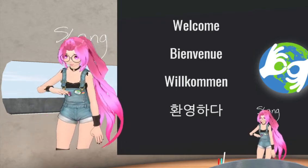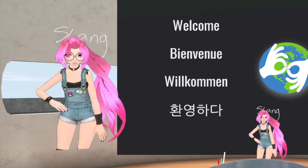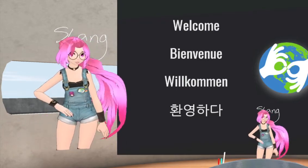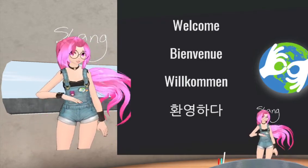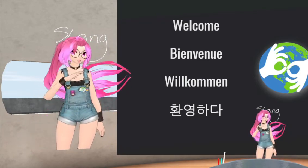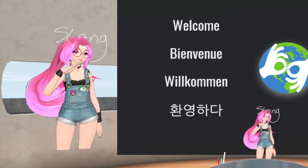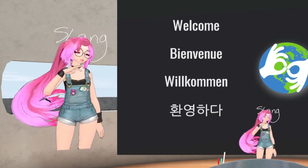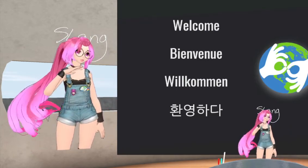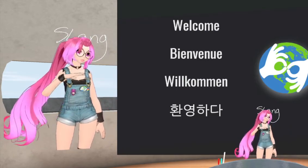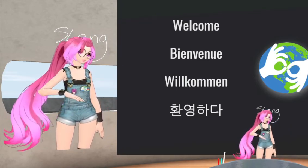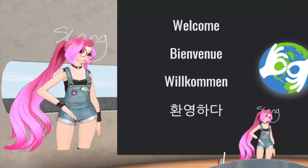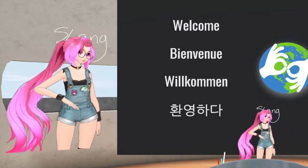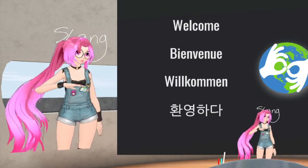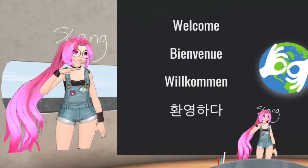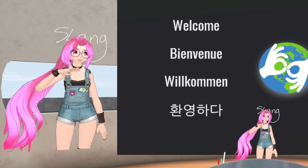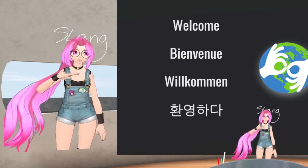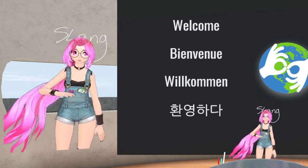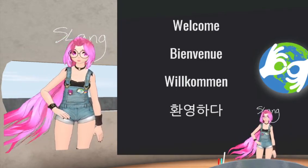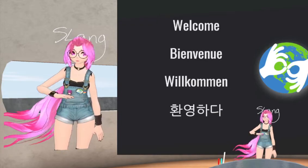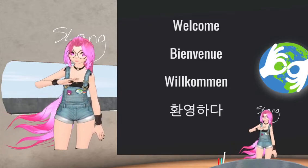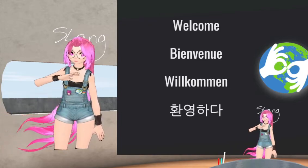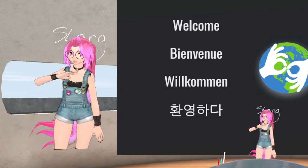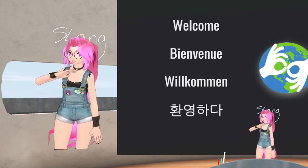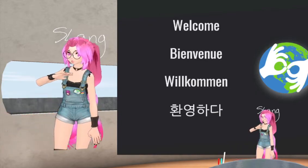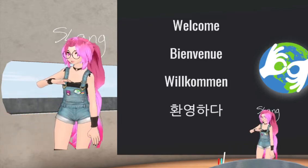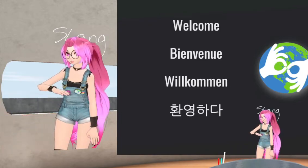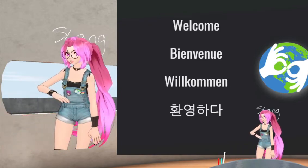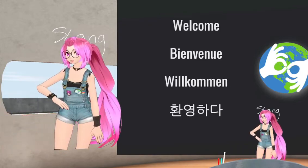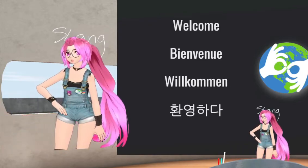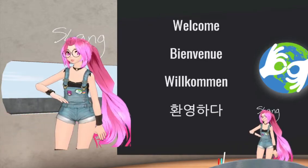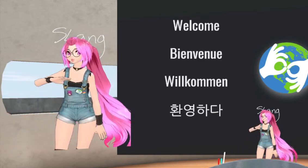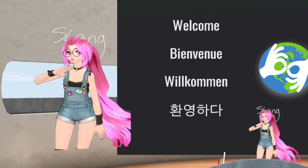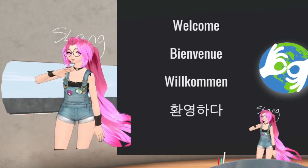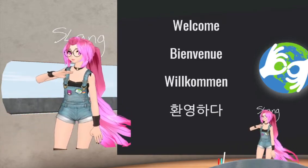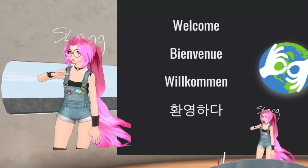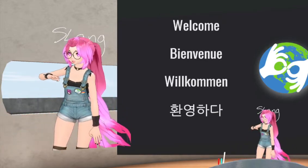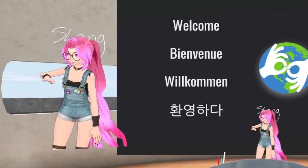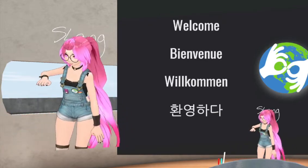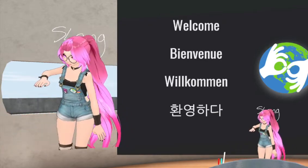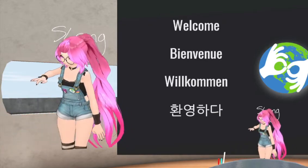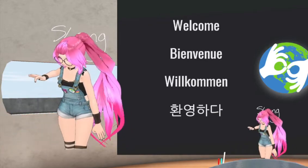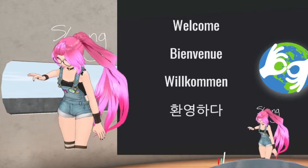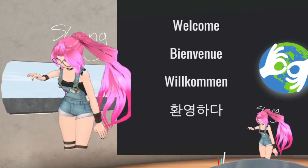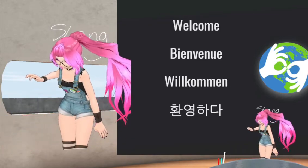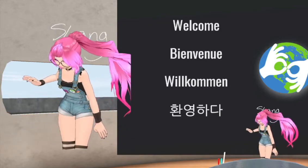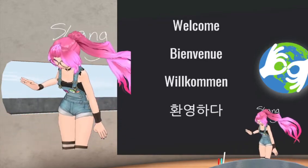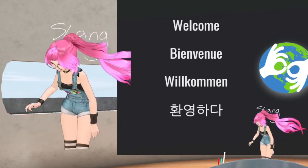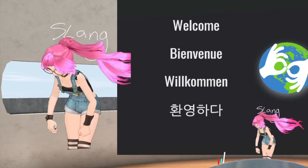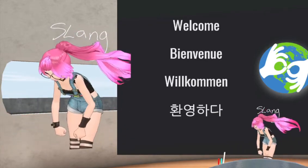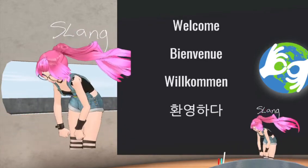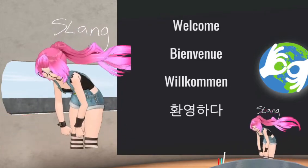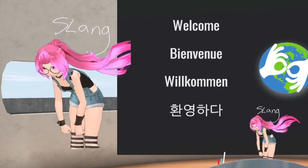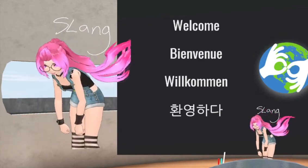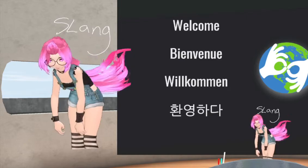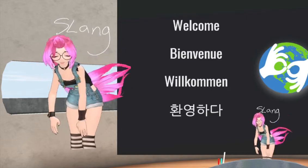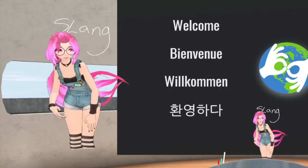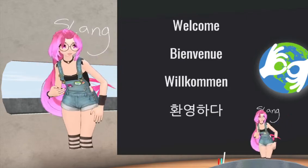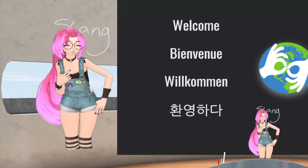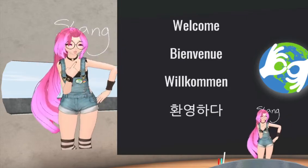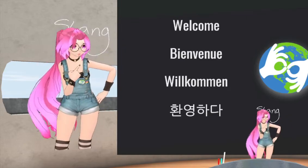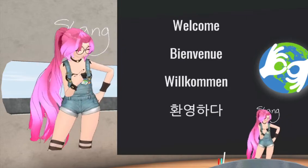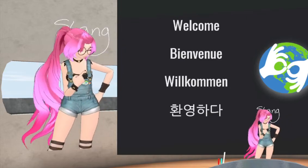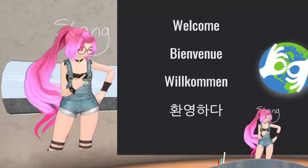my conversation and oh, it's broken now. You've totally broken this. It's like if somebody runs up to you and then like totally